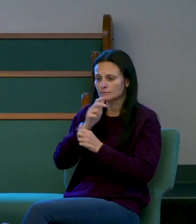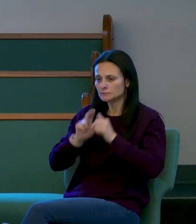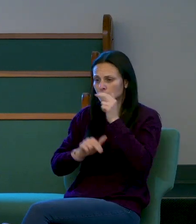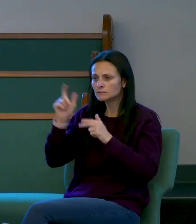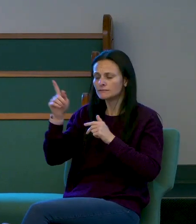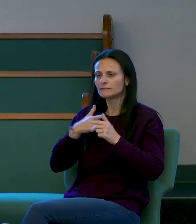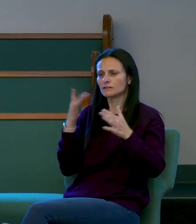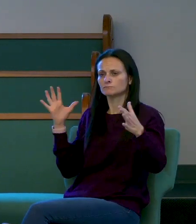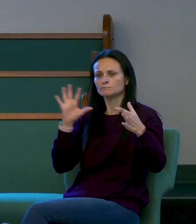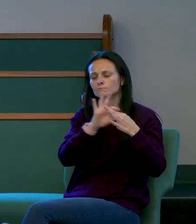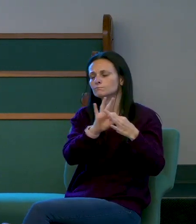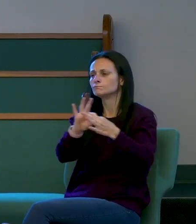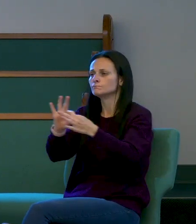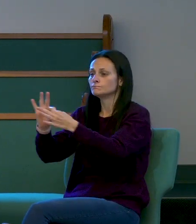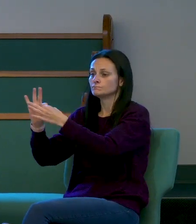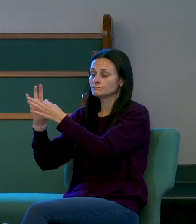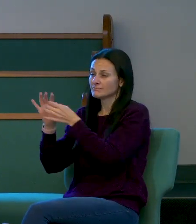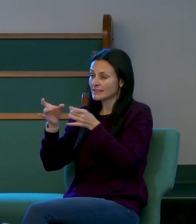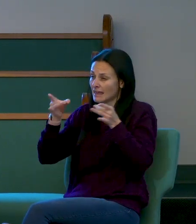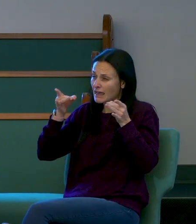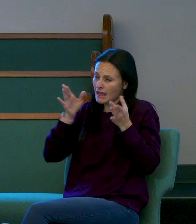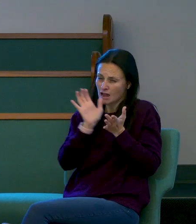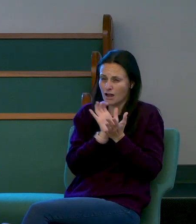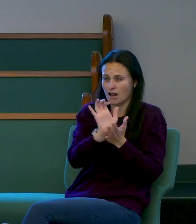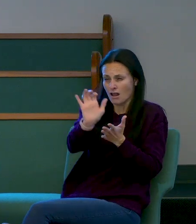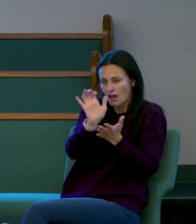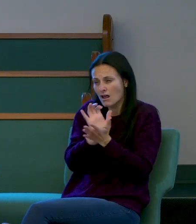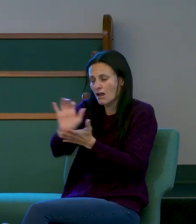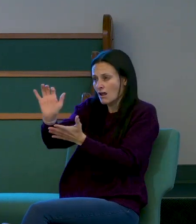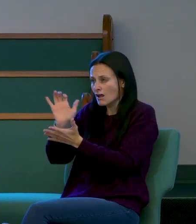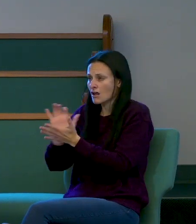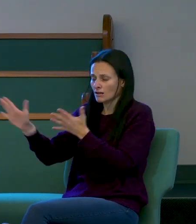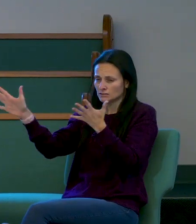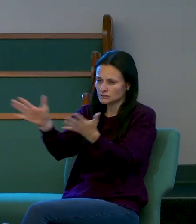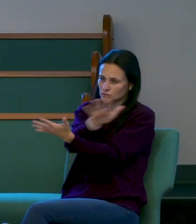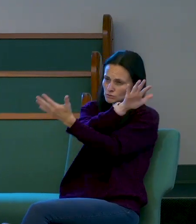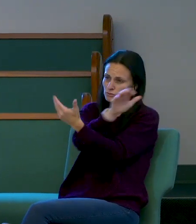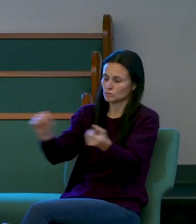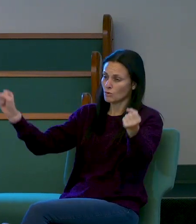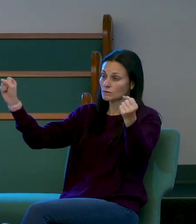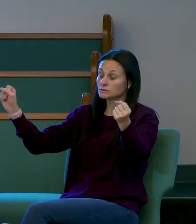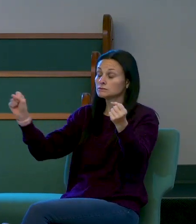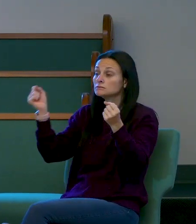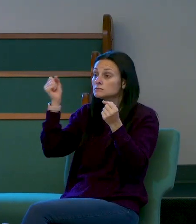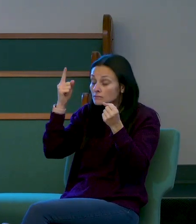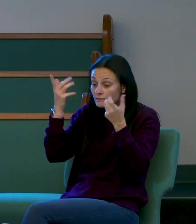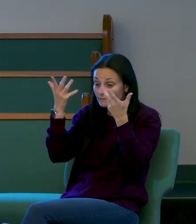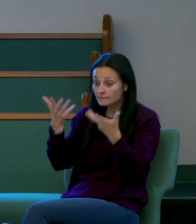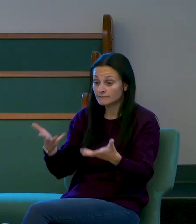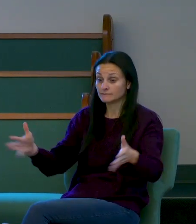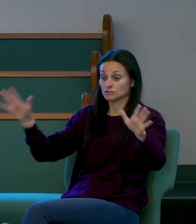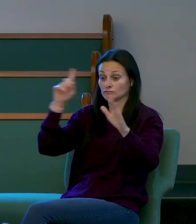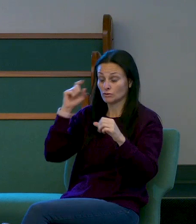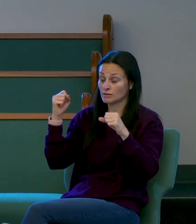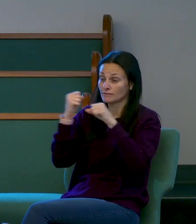unites. Hate tears down and destroys. The aftermath of the